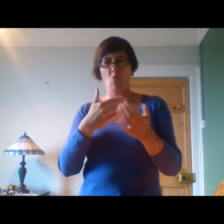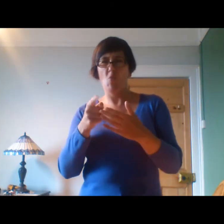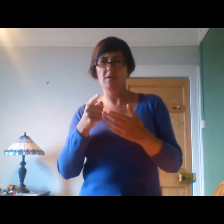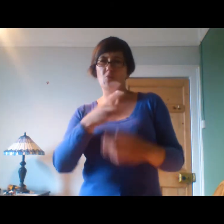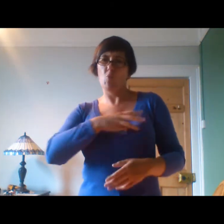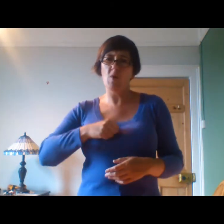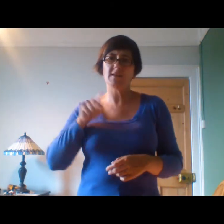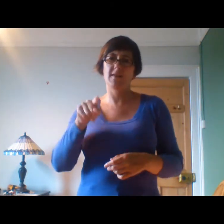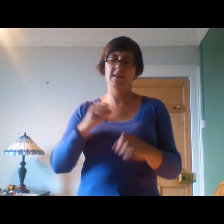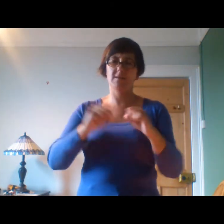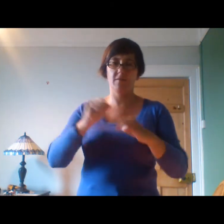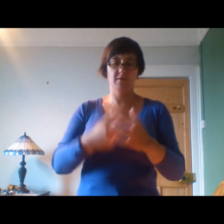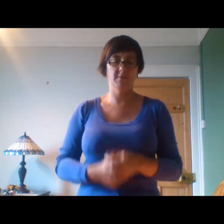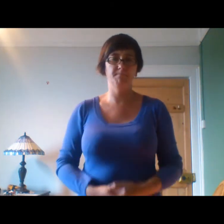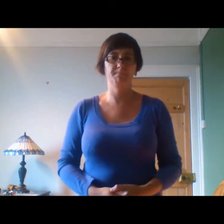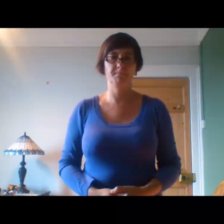Well, I mean, it's of grave concern to